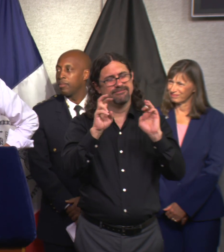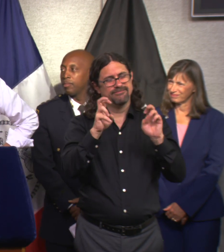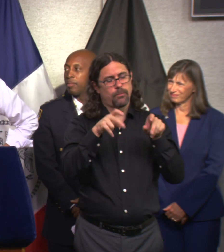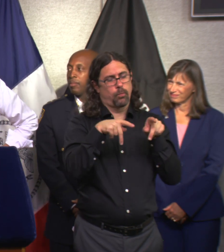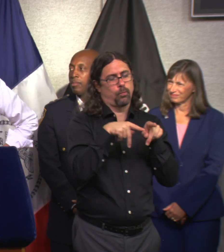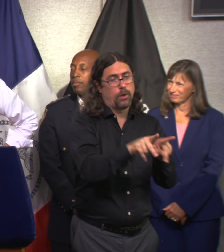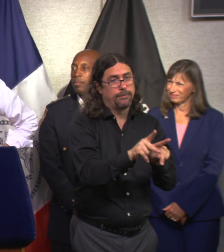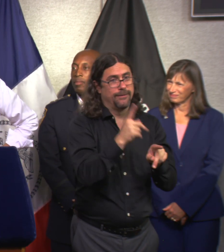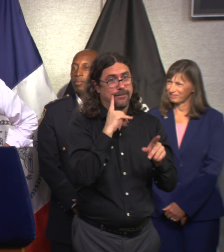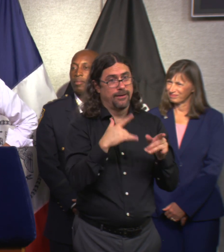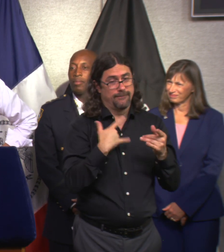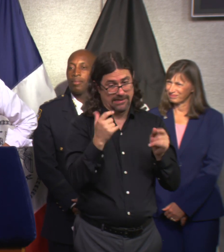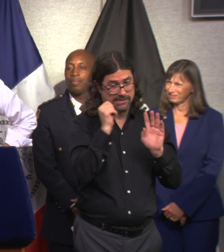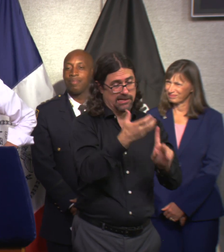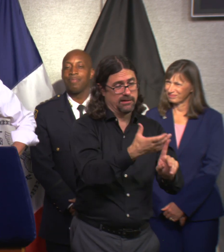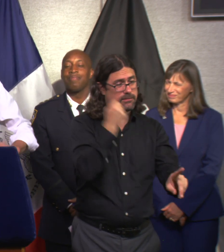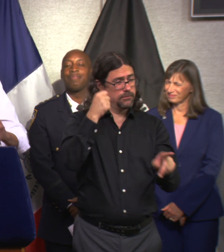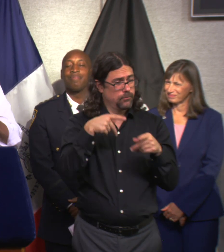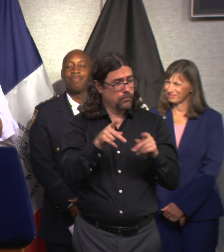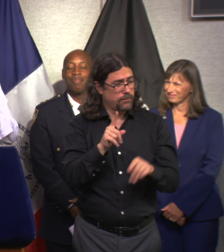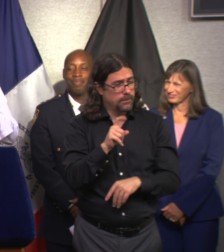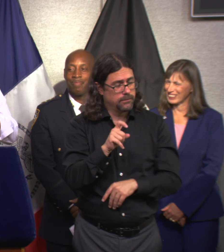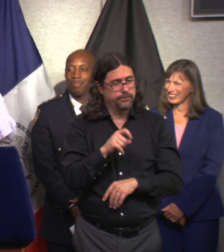immediate conflict of interest, and she is a triathlete.